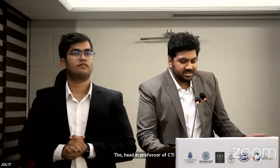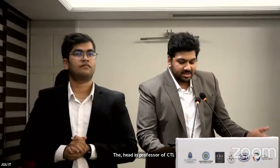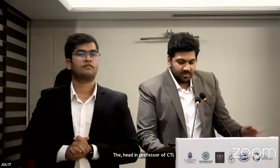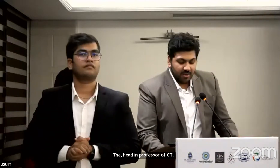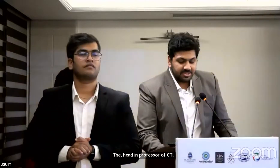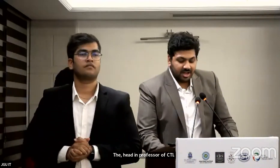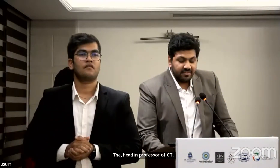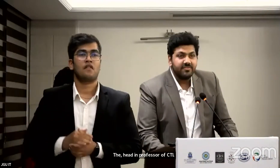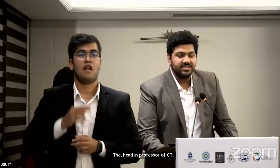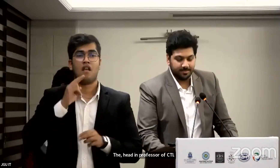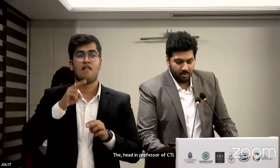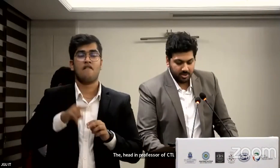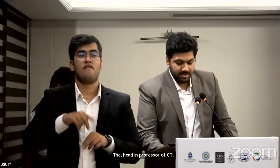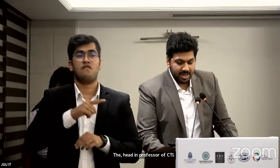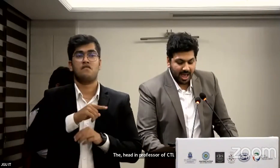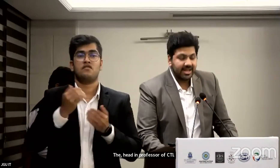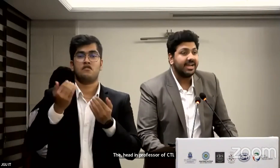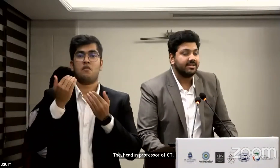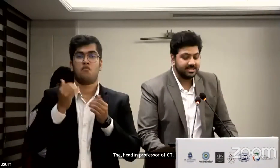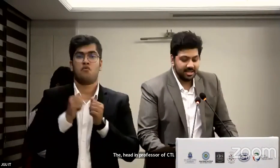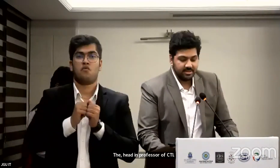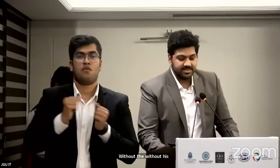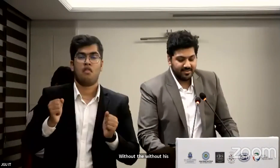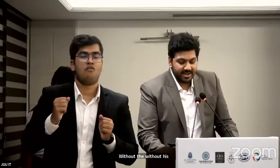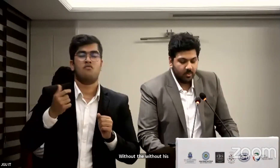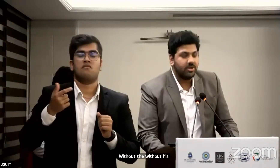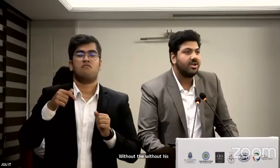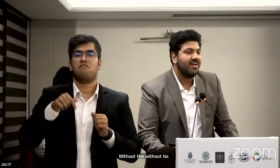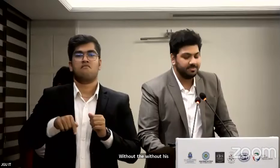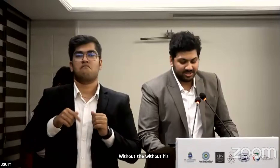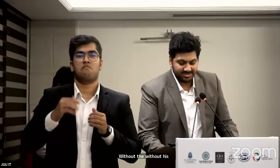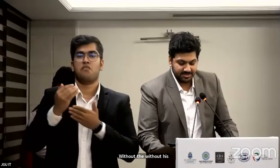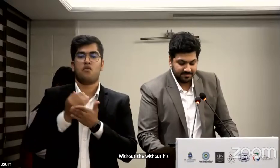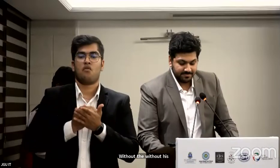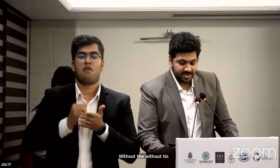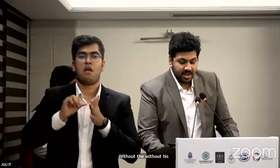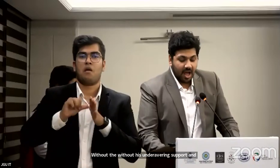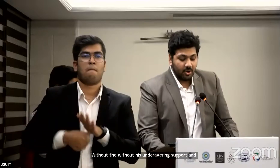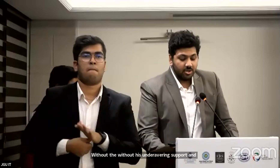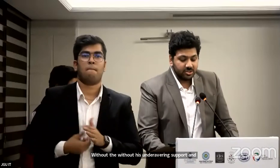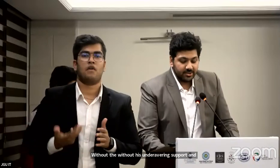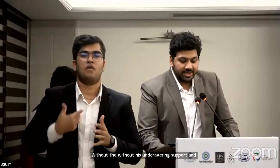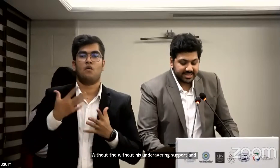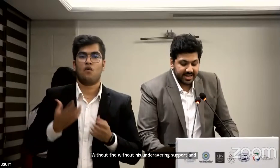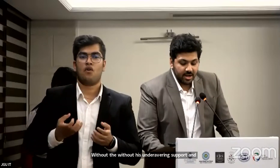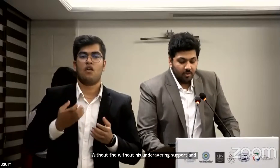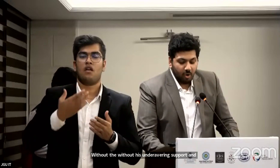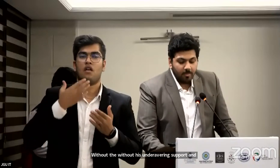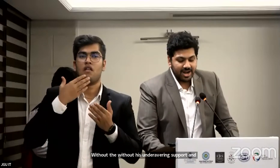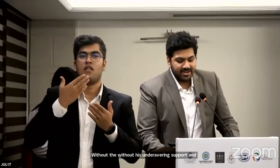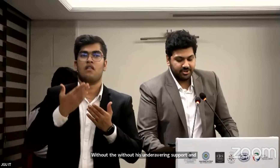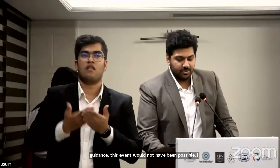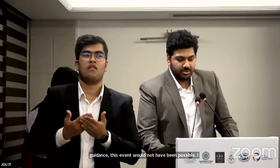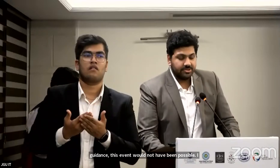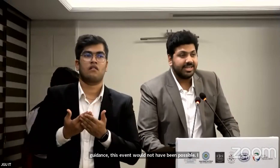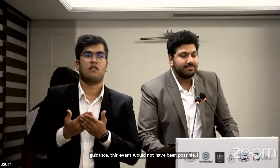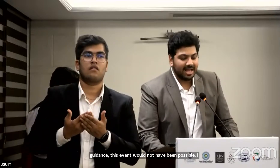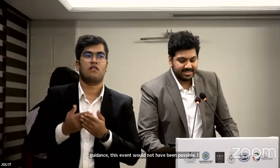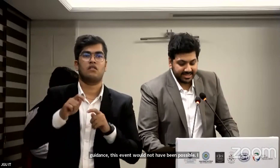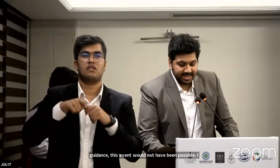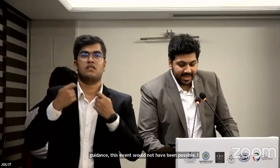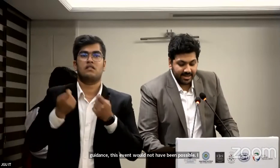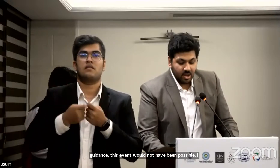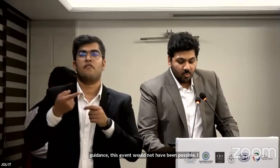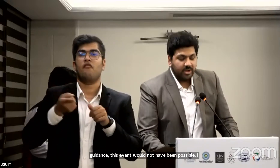Without his unwavering support and guidance, this event would not have been possible. I would also like to extend warm gratitude to the team